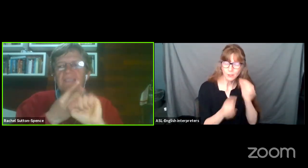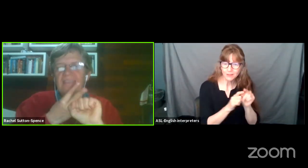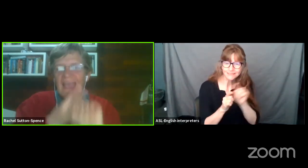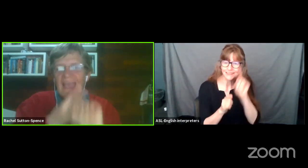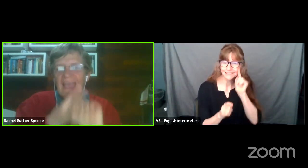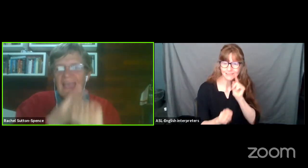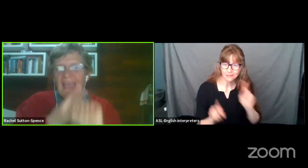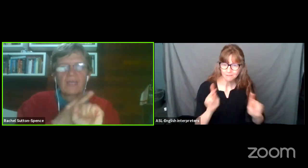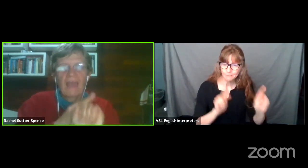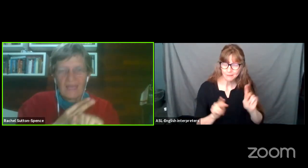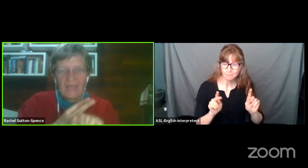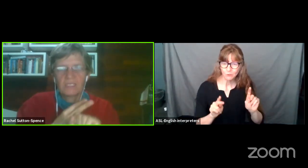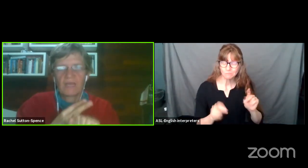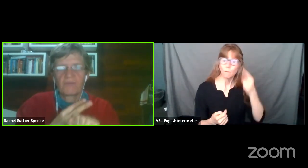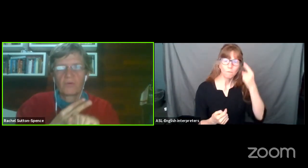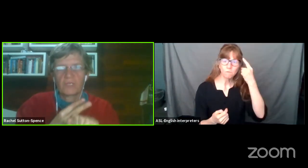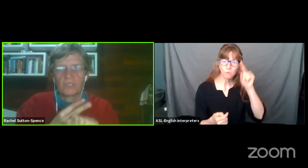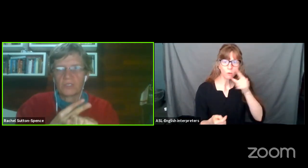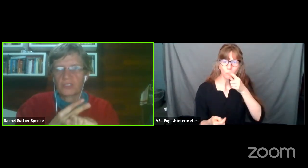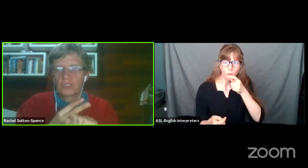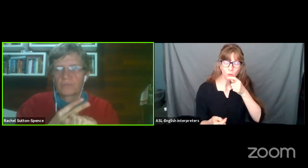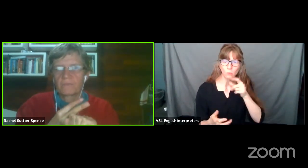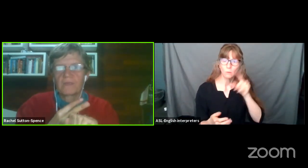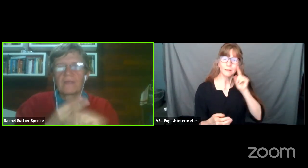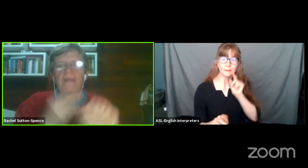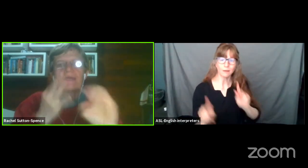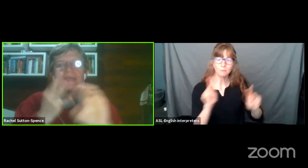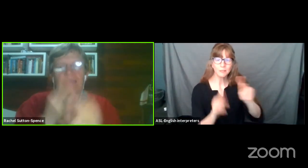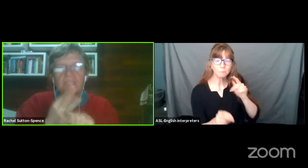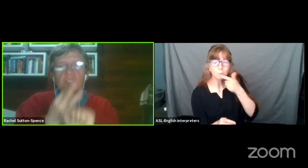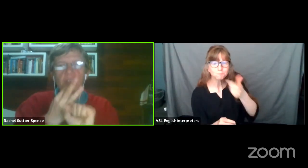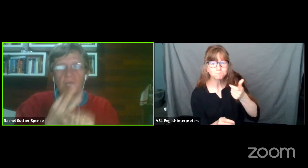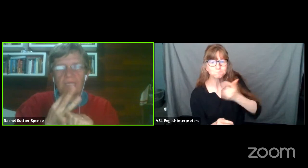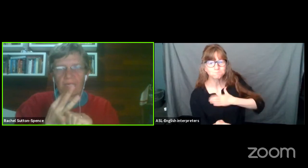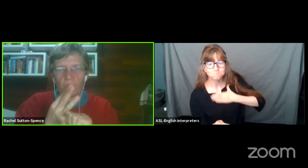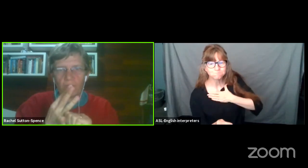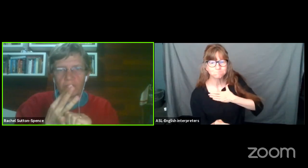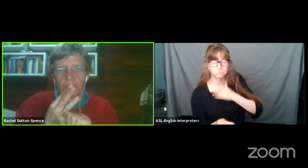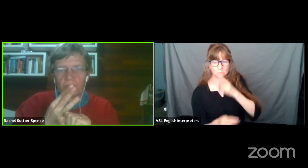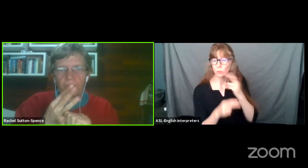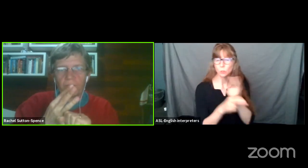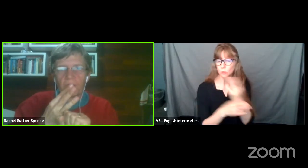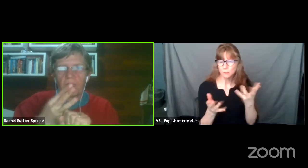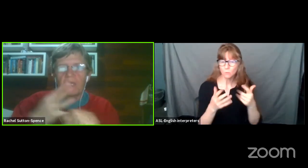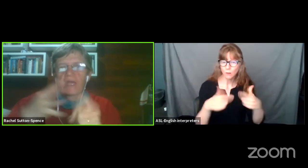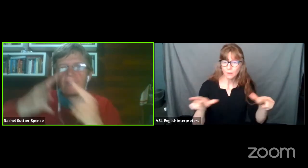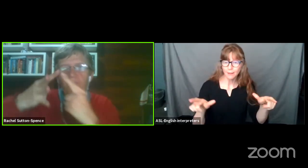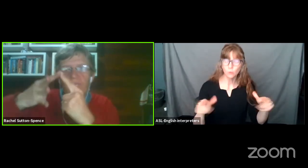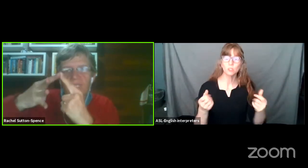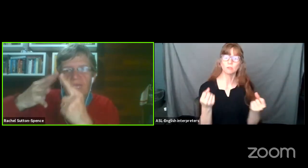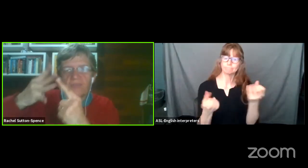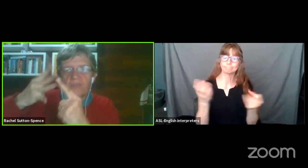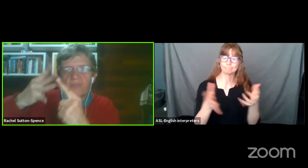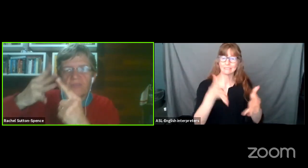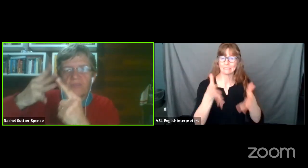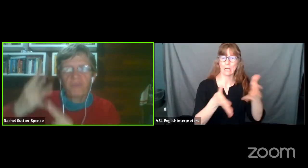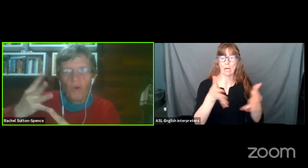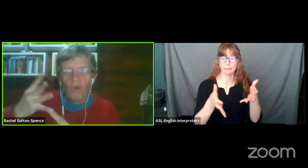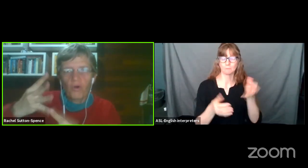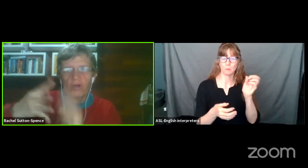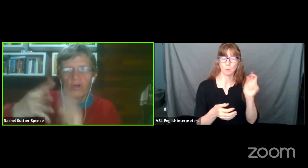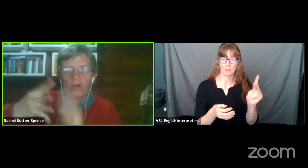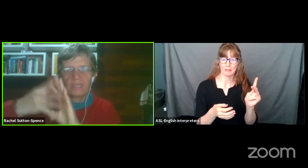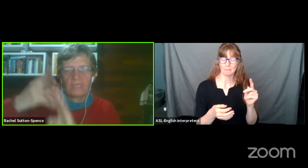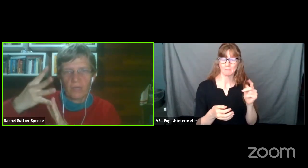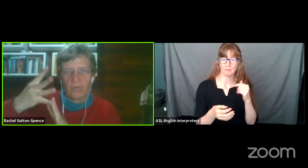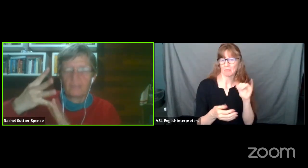and is aimed at a deaf audience in sign language, if we take these